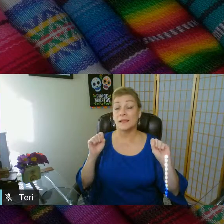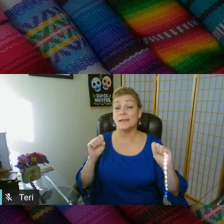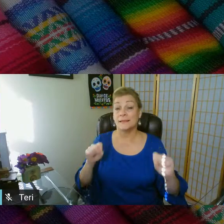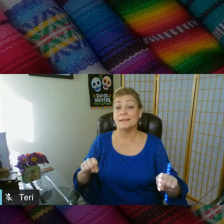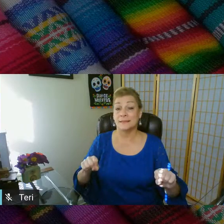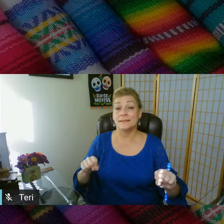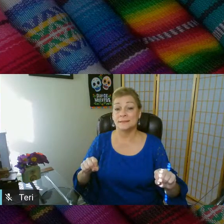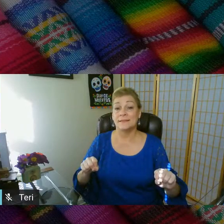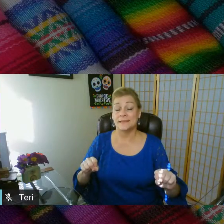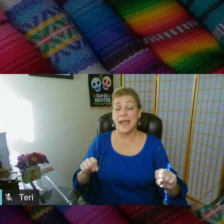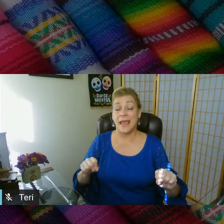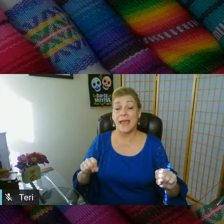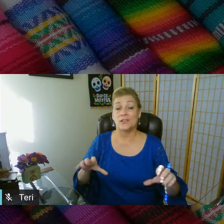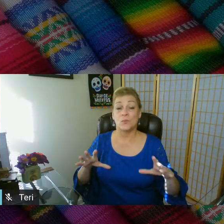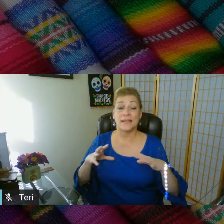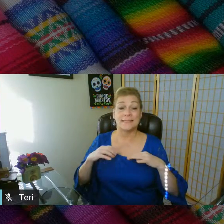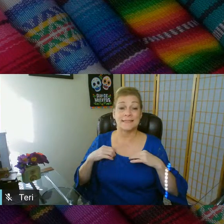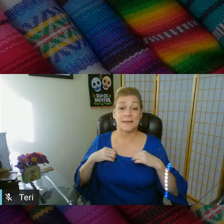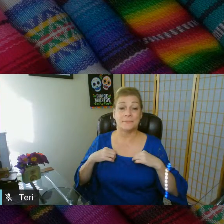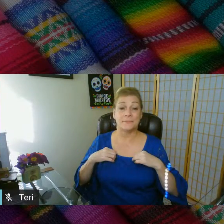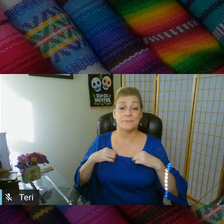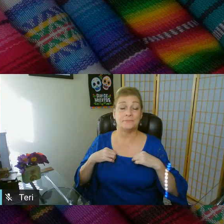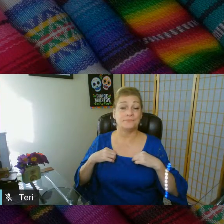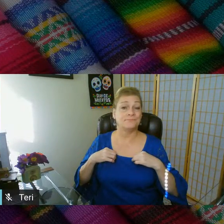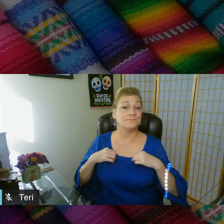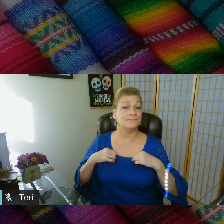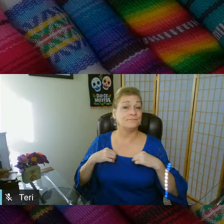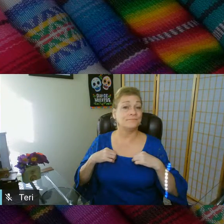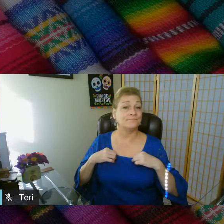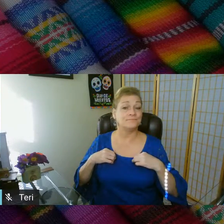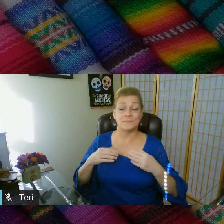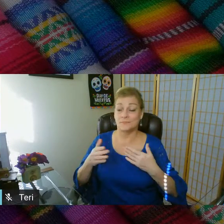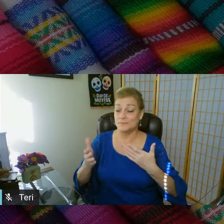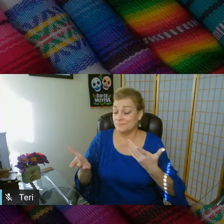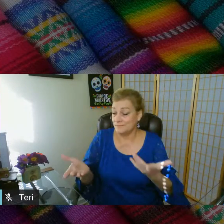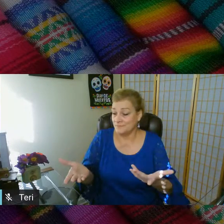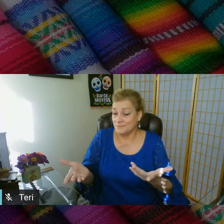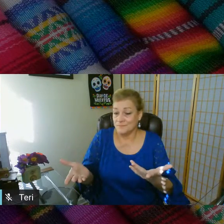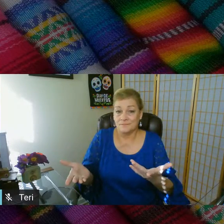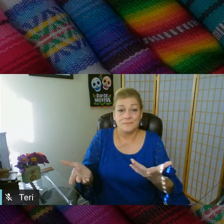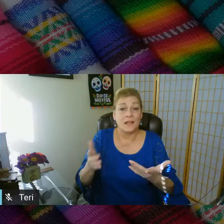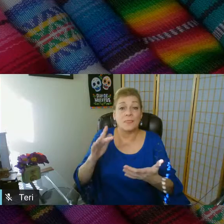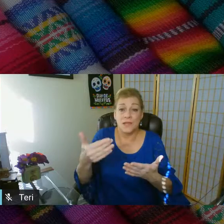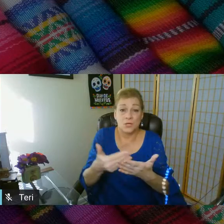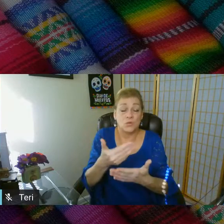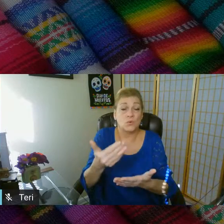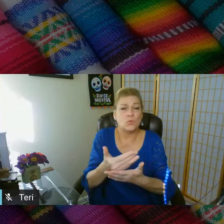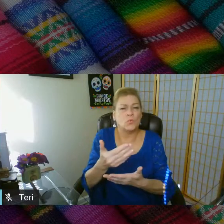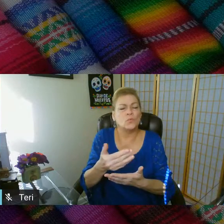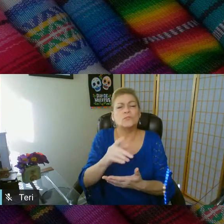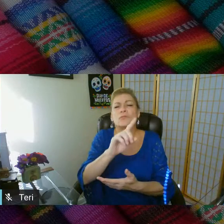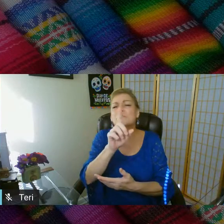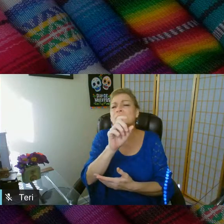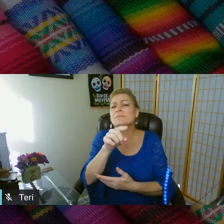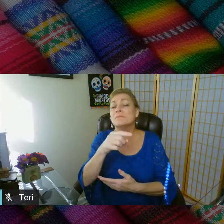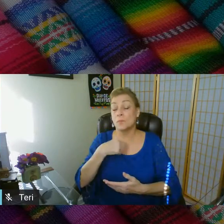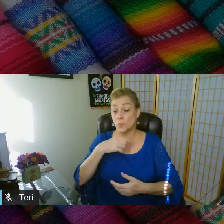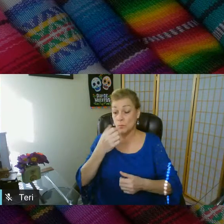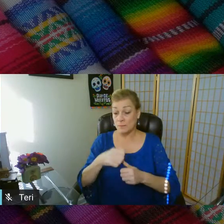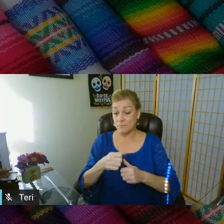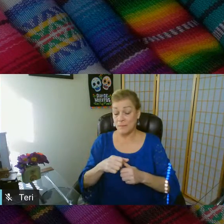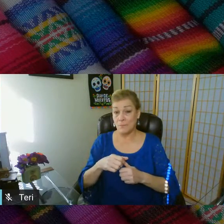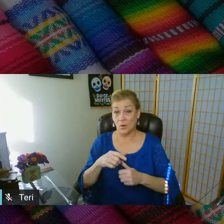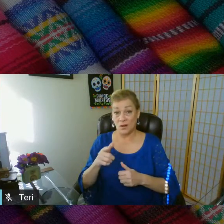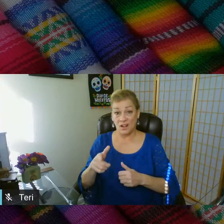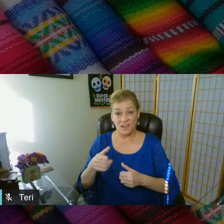we remember? Are we remembering the difficulties, the challenges, the pain, the suffering? Are we creating a